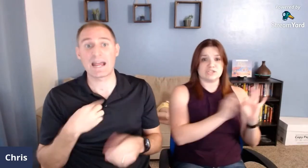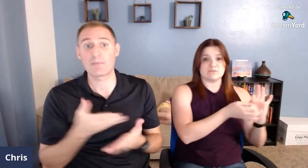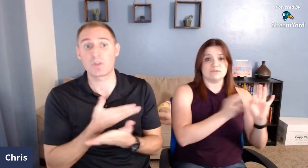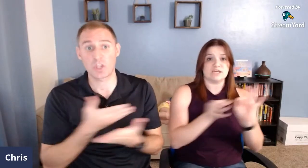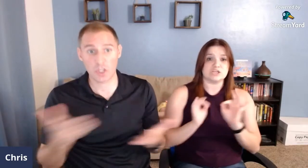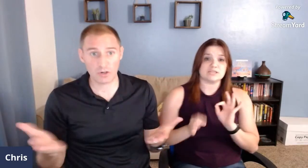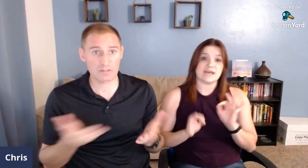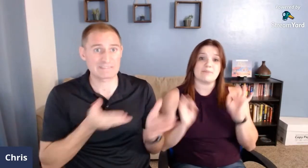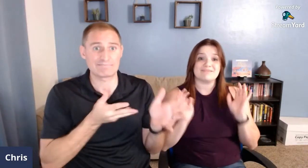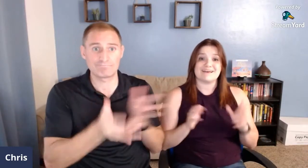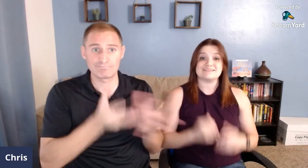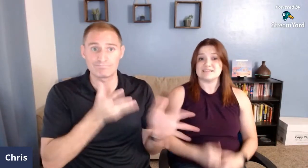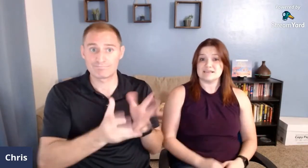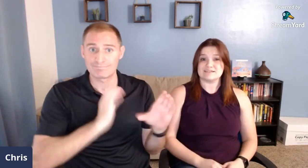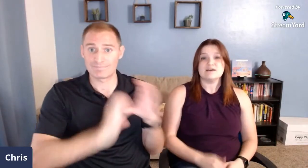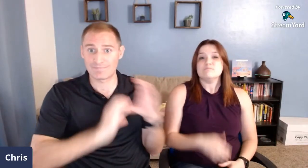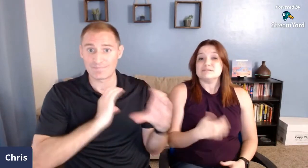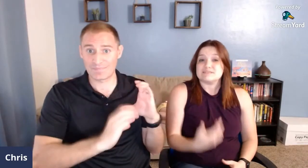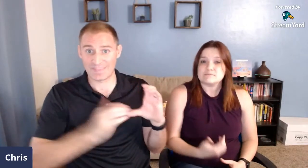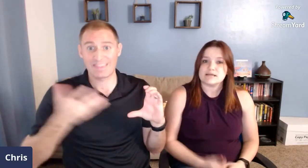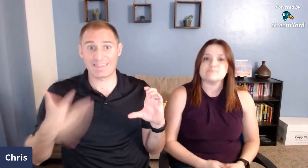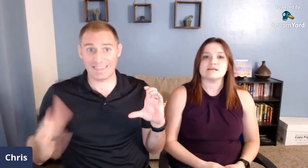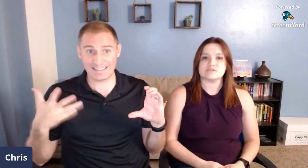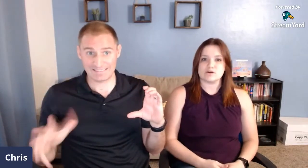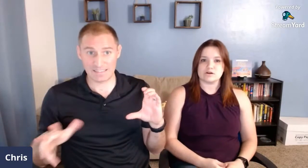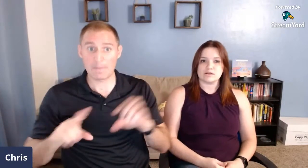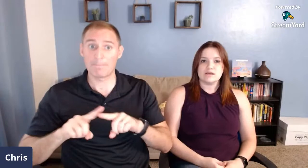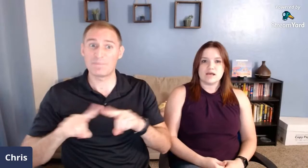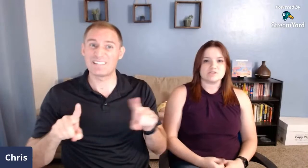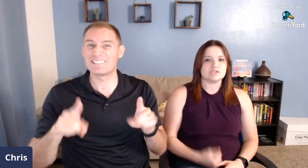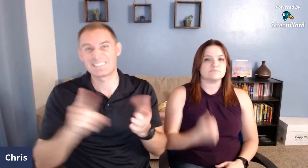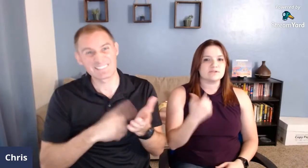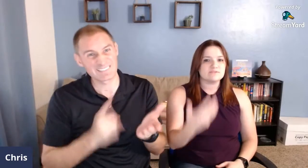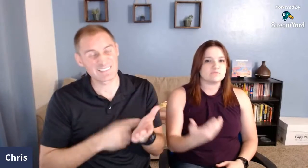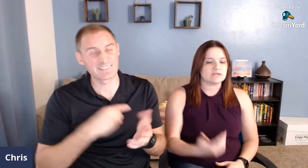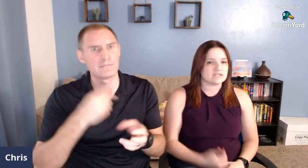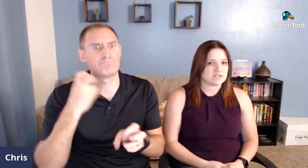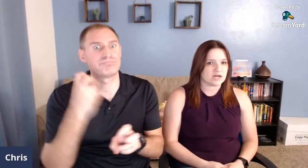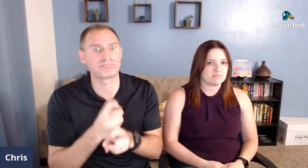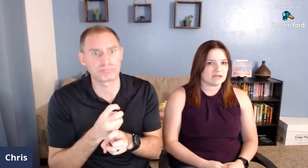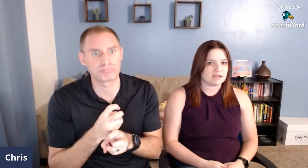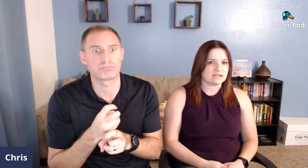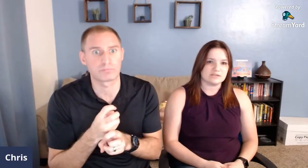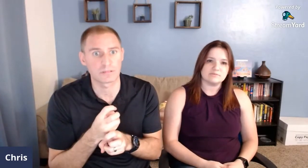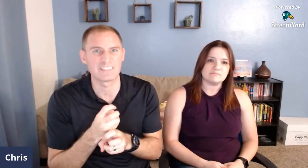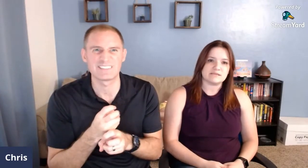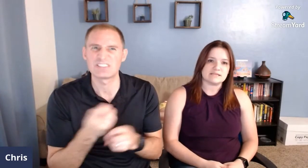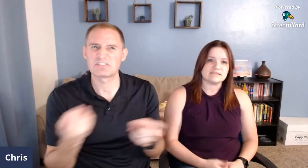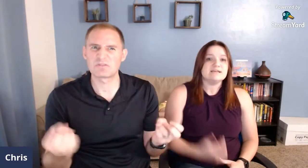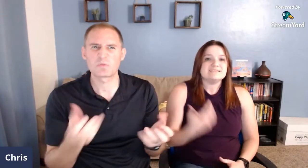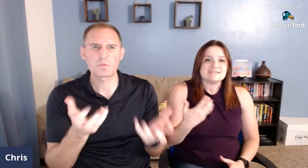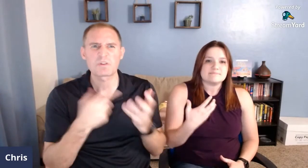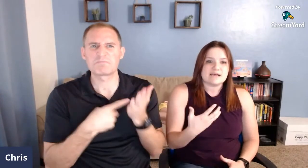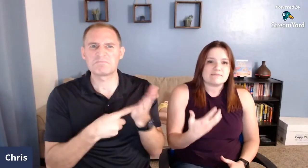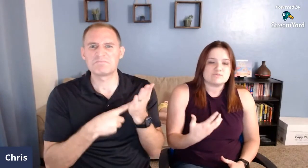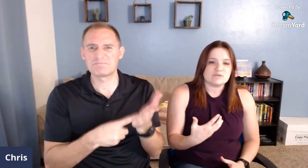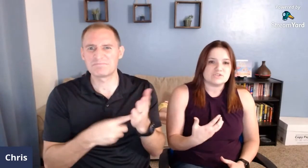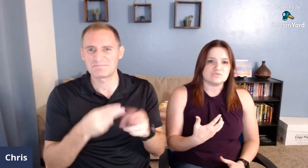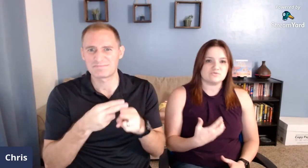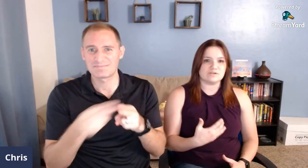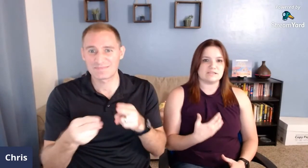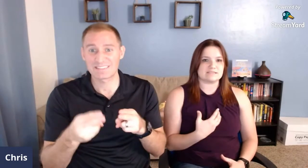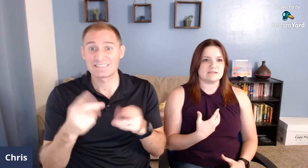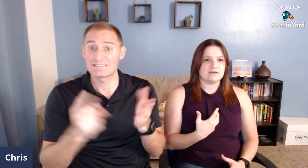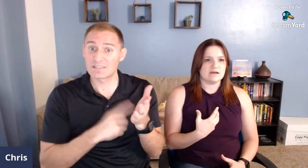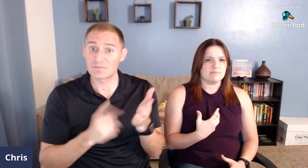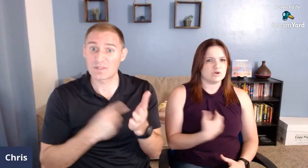to bridge a communication gap. That's it. But sometimes that's hard. And so I just briefly wanted to talk about that a little bit because sometimes we